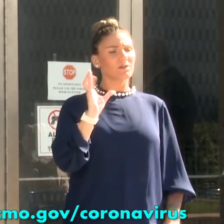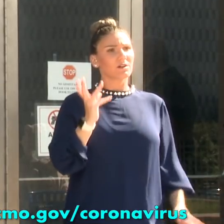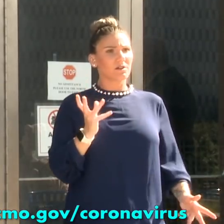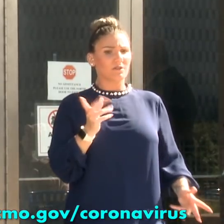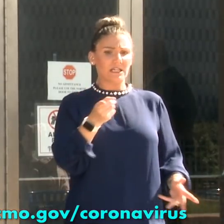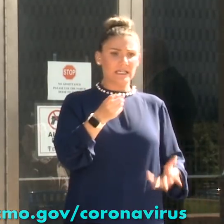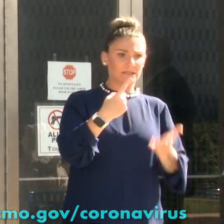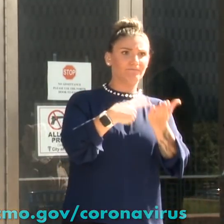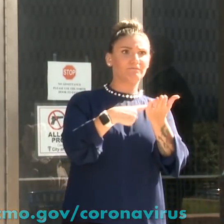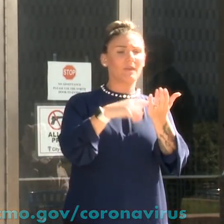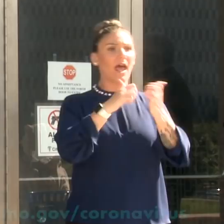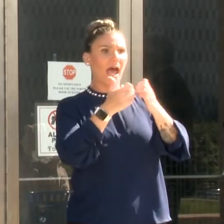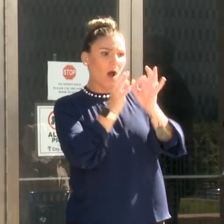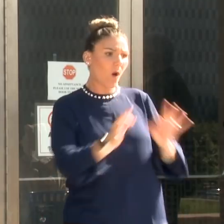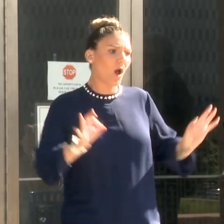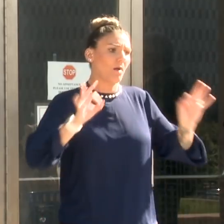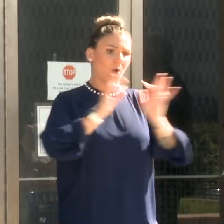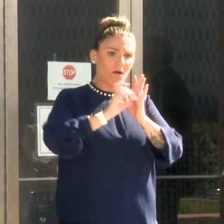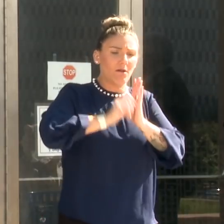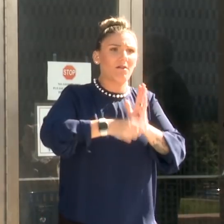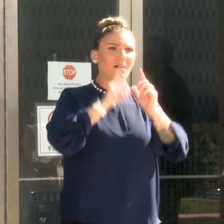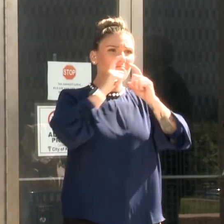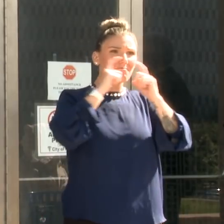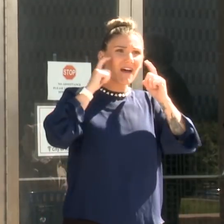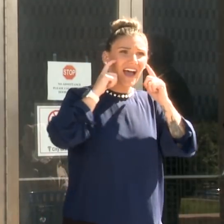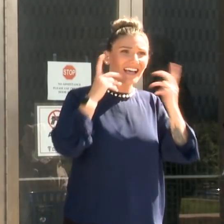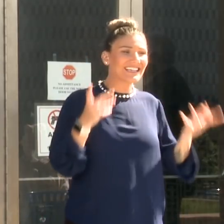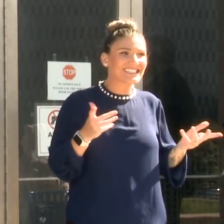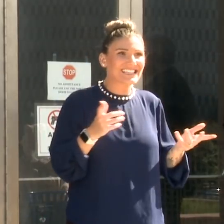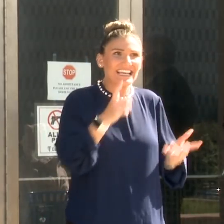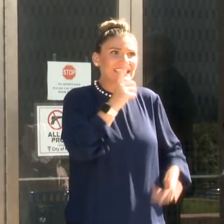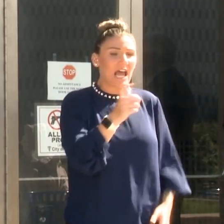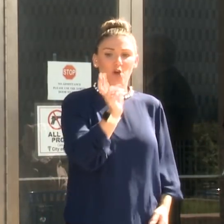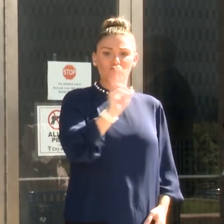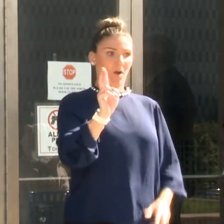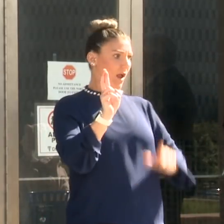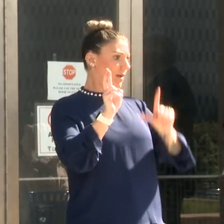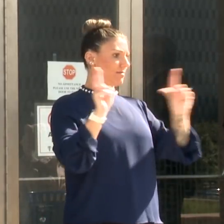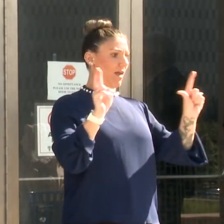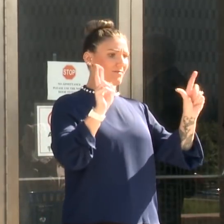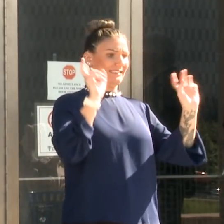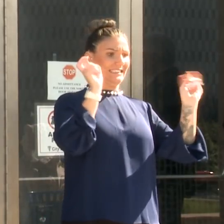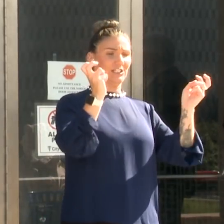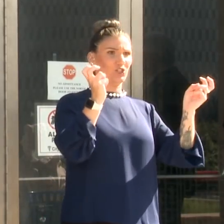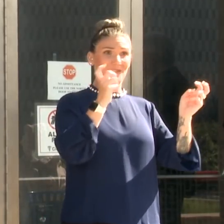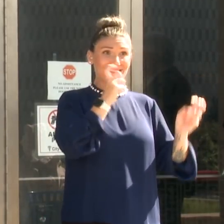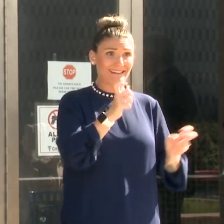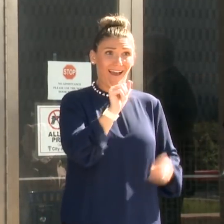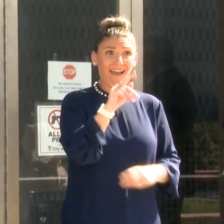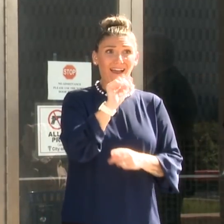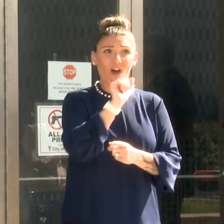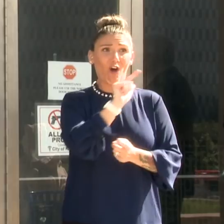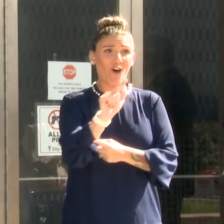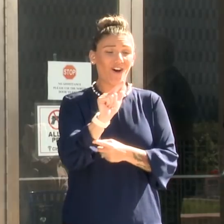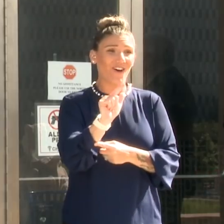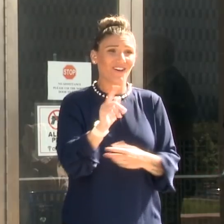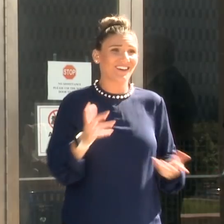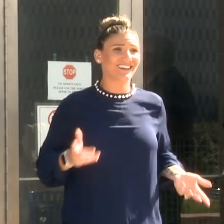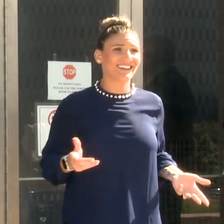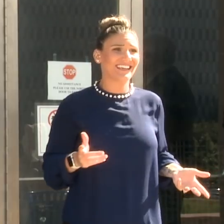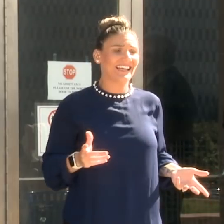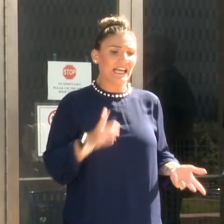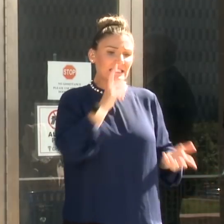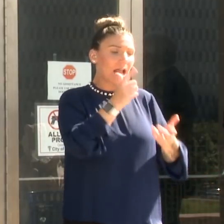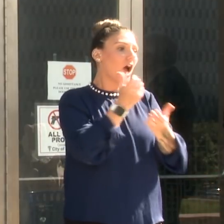how important wearing a mask is. This isn't really a right-left issue. It's not at all a right-left issue. It's really just, and it's not